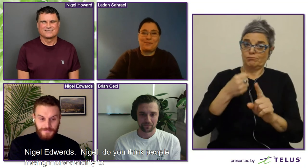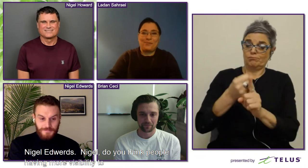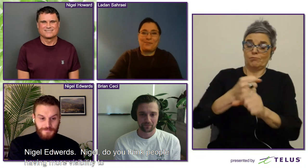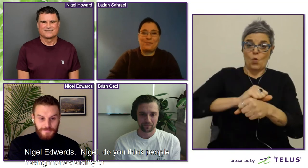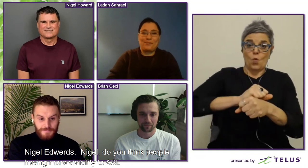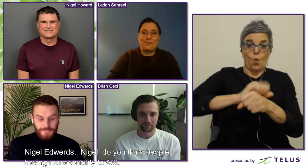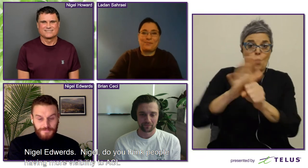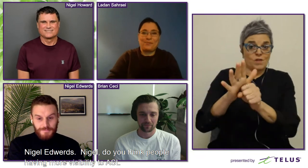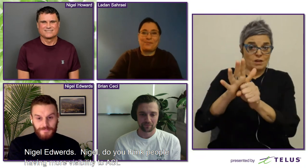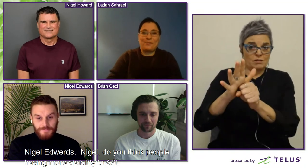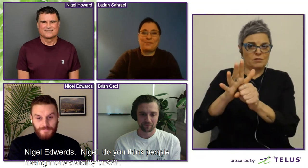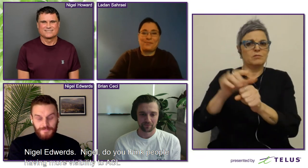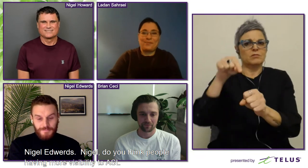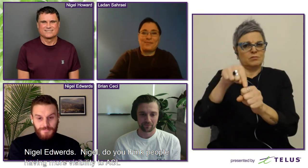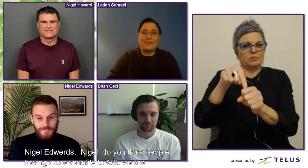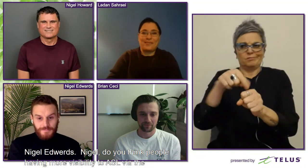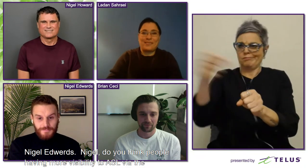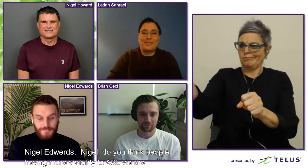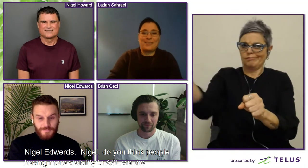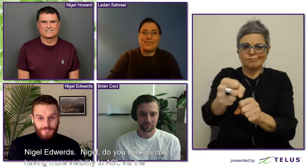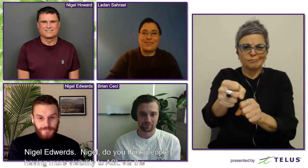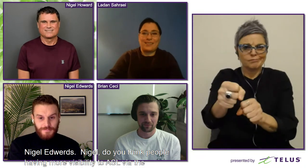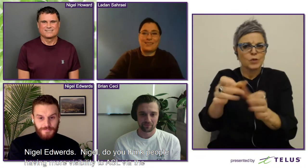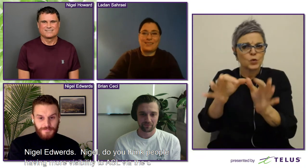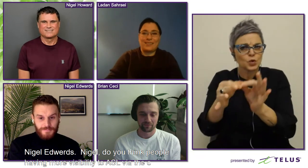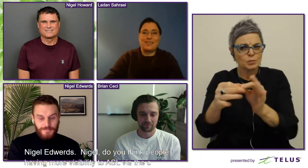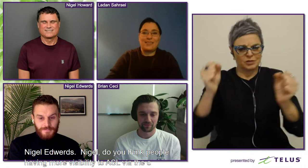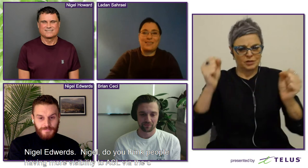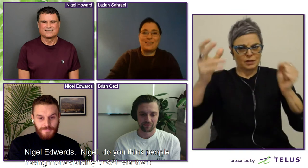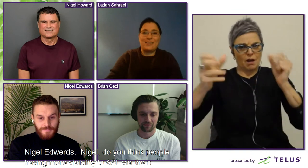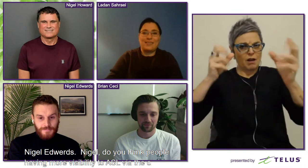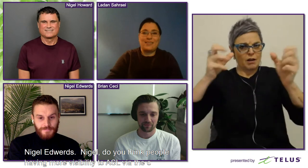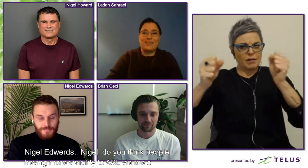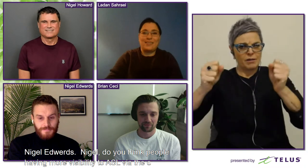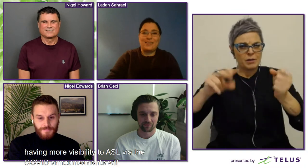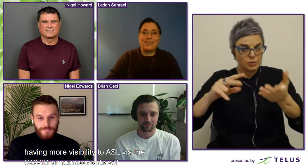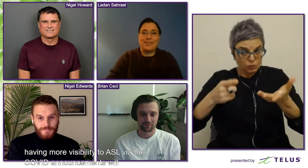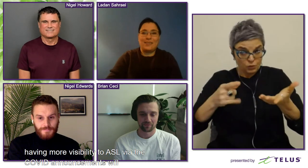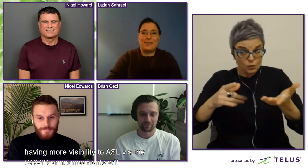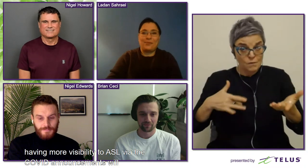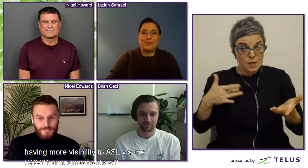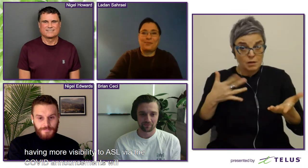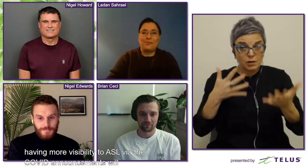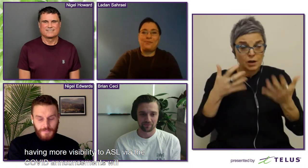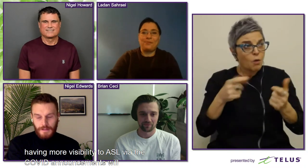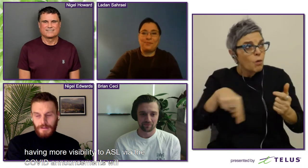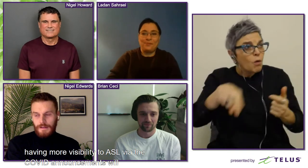and continue to think about ASL and make a proactive effort to be inclusive?